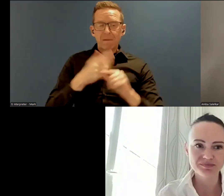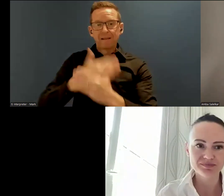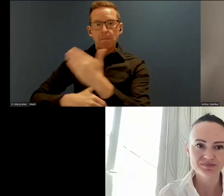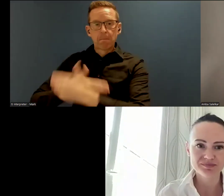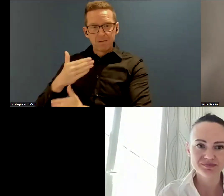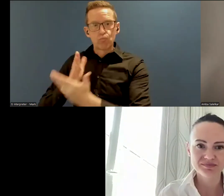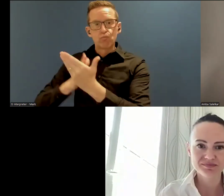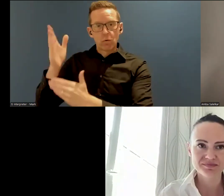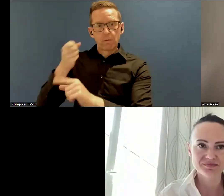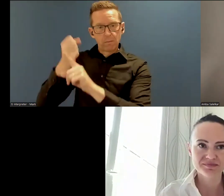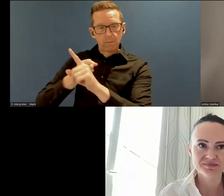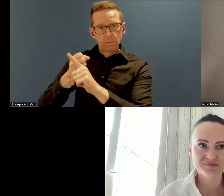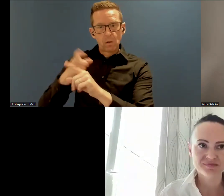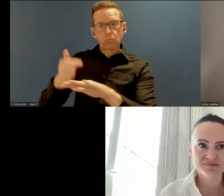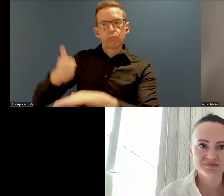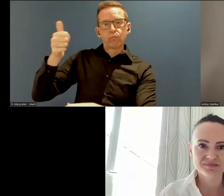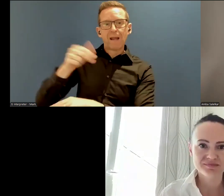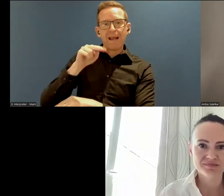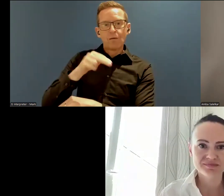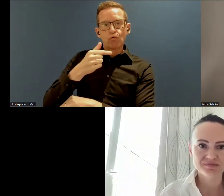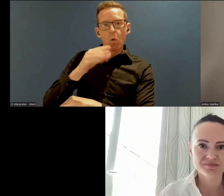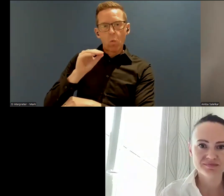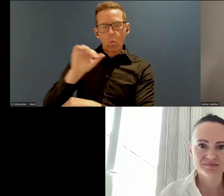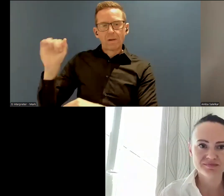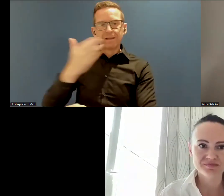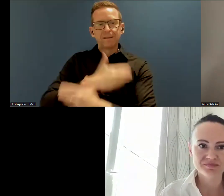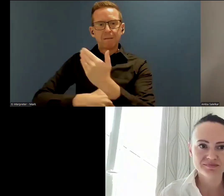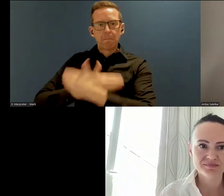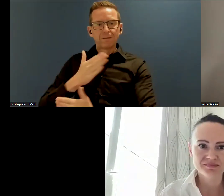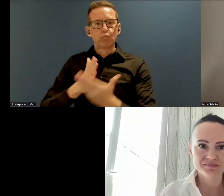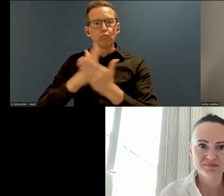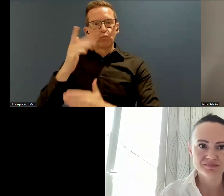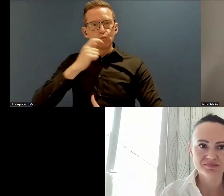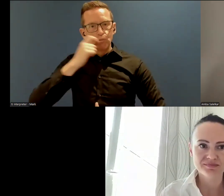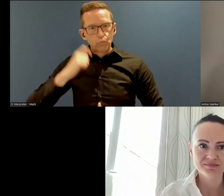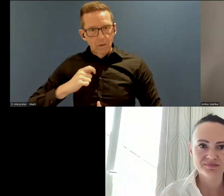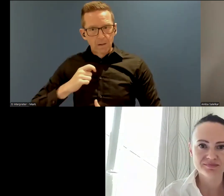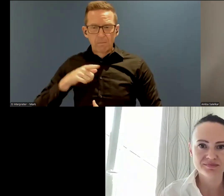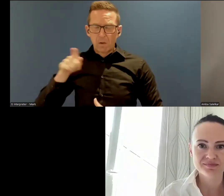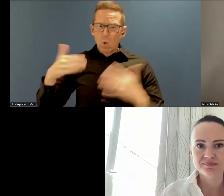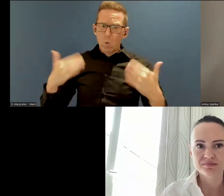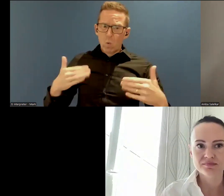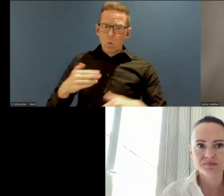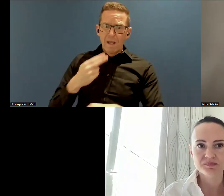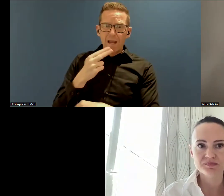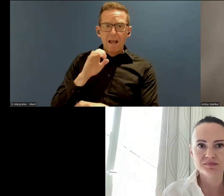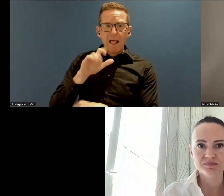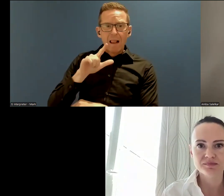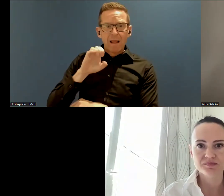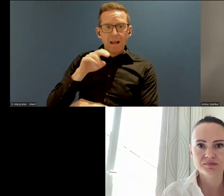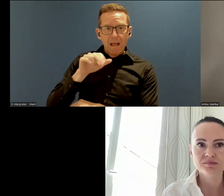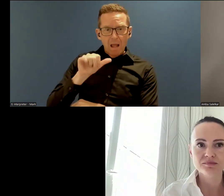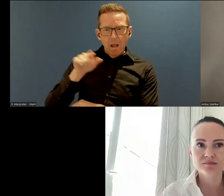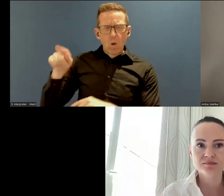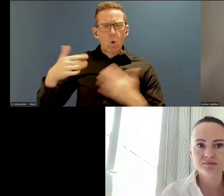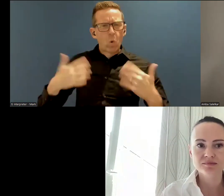of an NGO called Disability Rights Ukraine. Halina's done some incredible work around